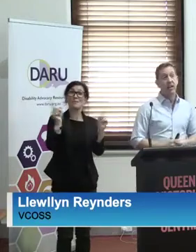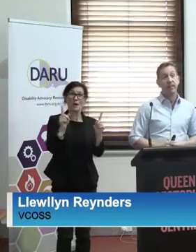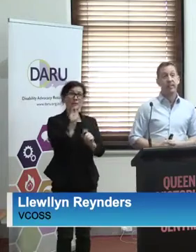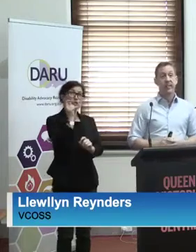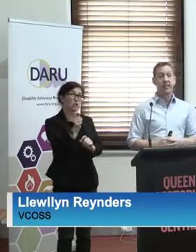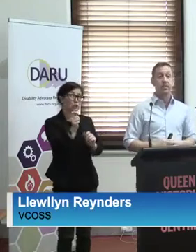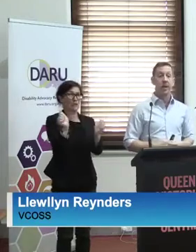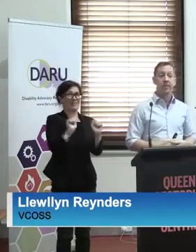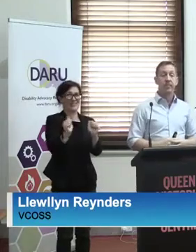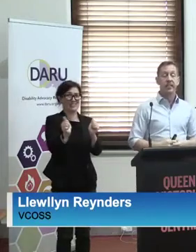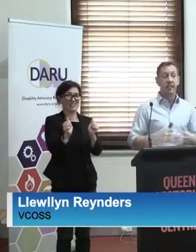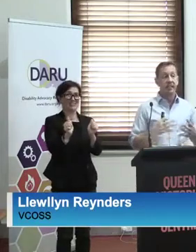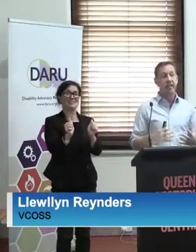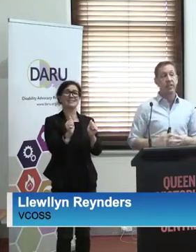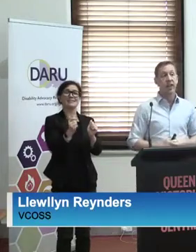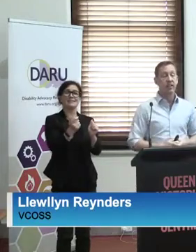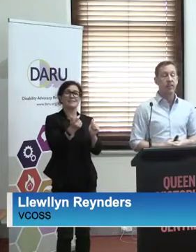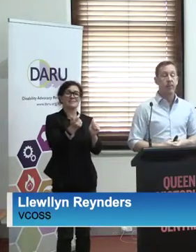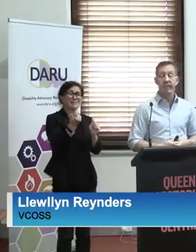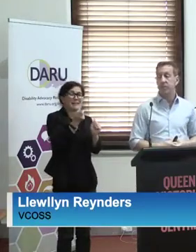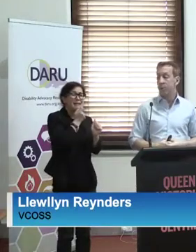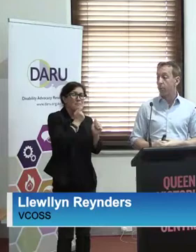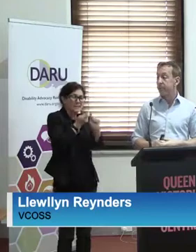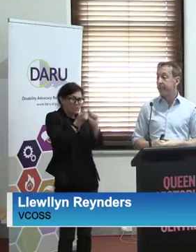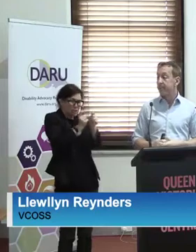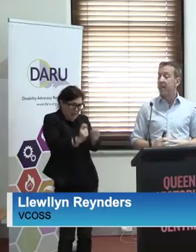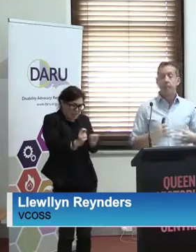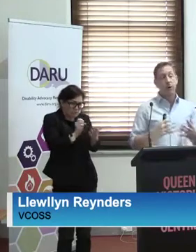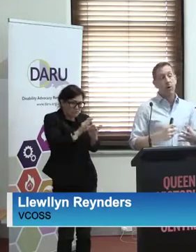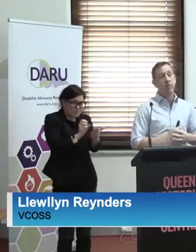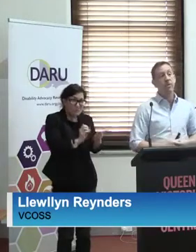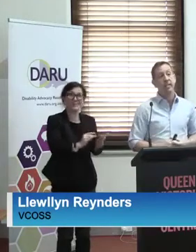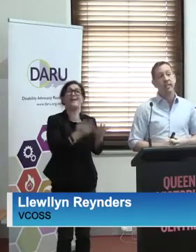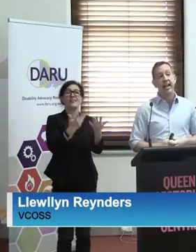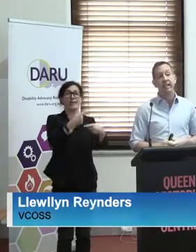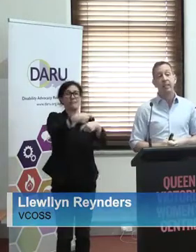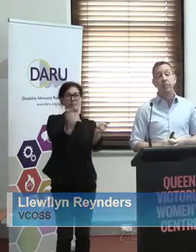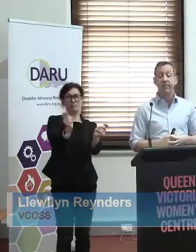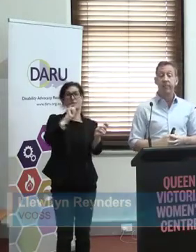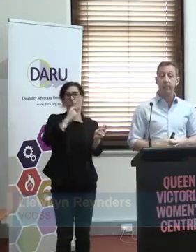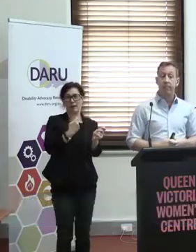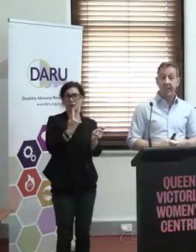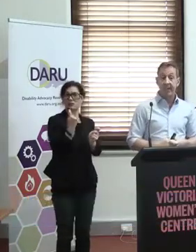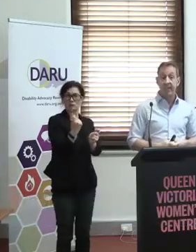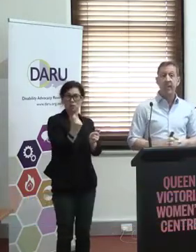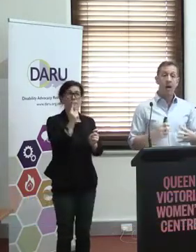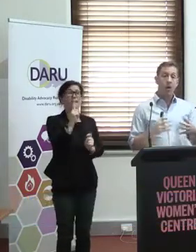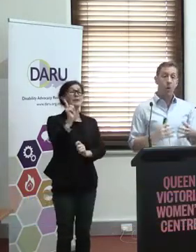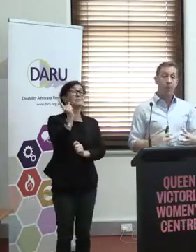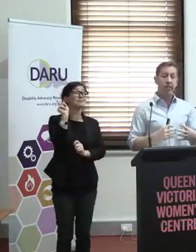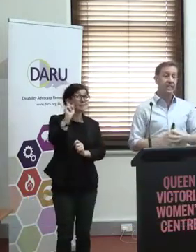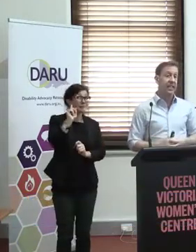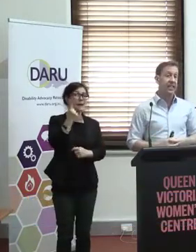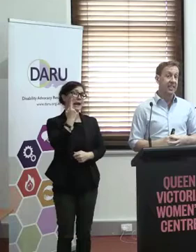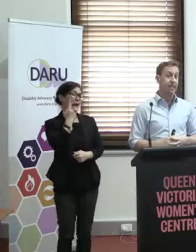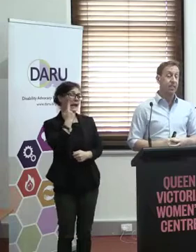that data. We've just had some last-minute data changes that we need to incorporate. But what I want to do today is give you a bit of a sneak peek about